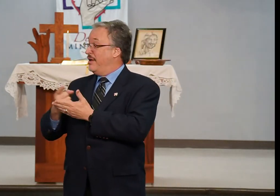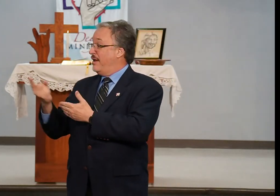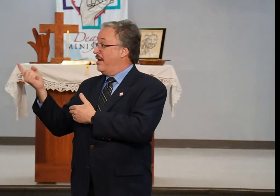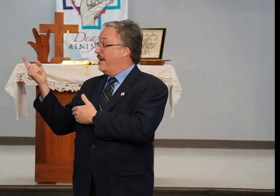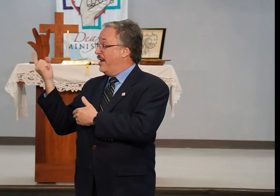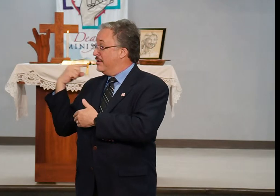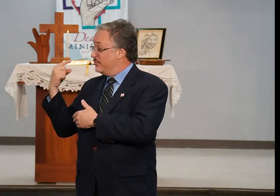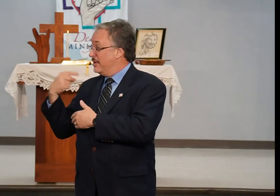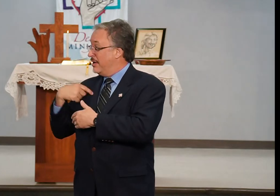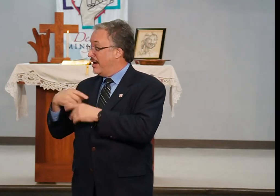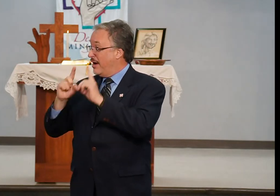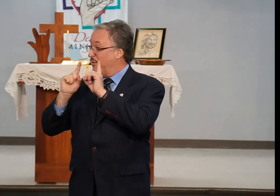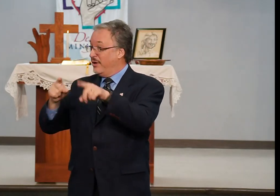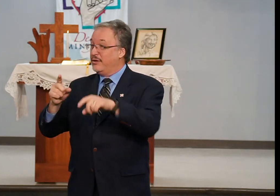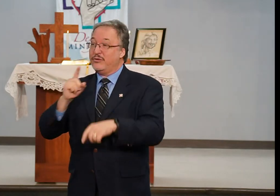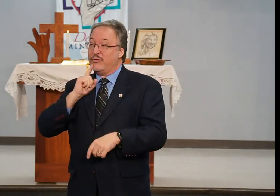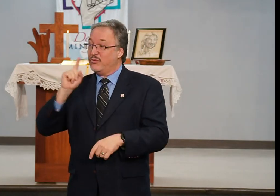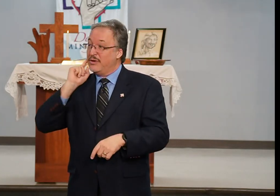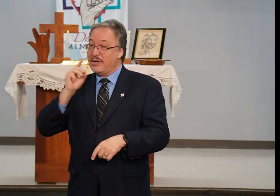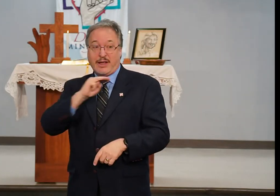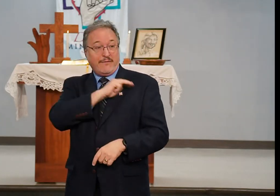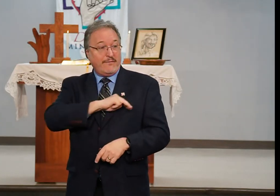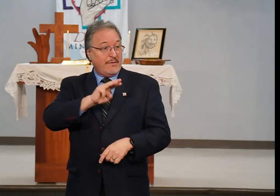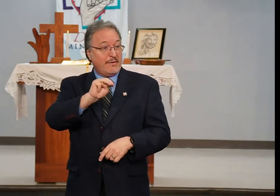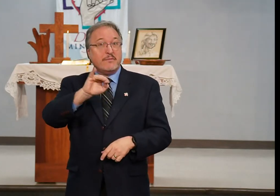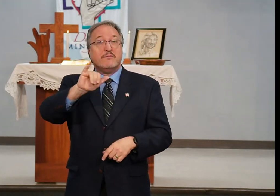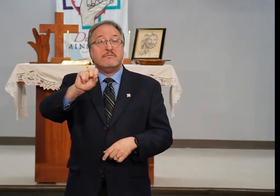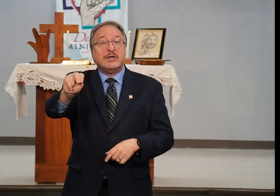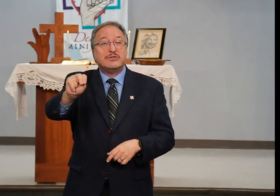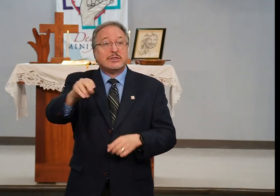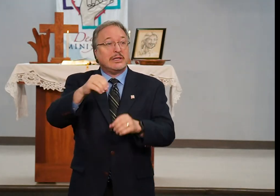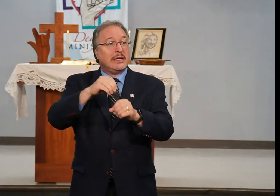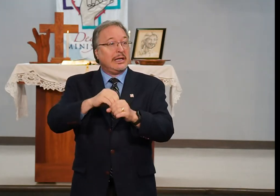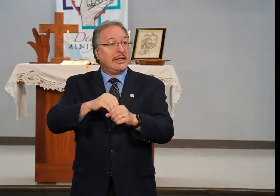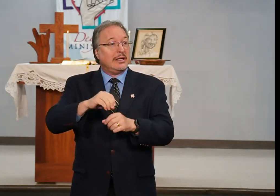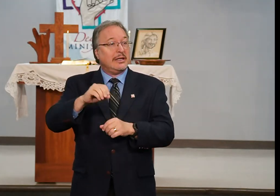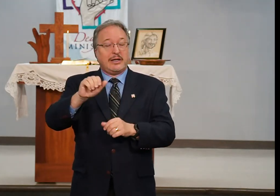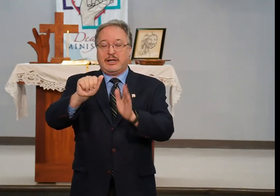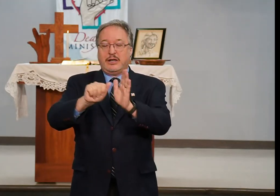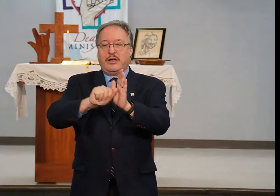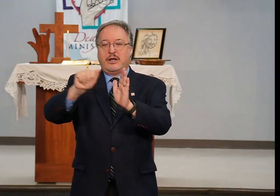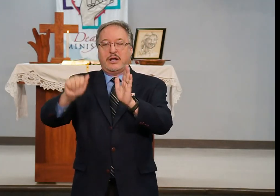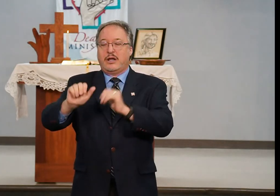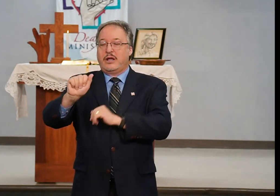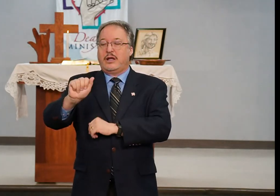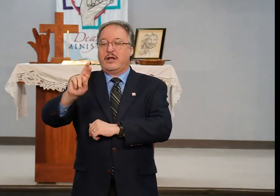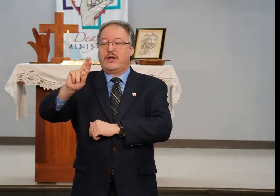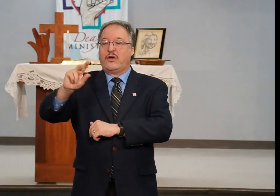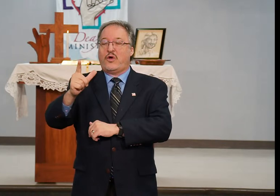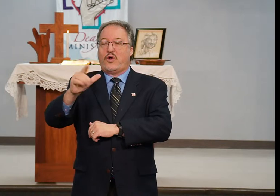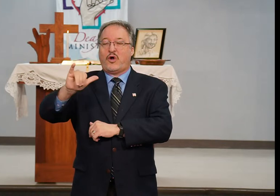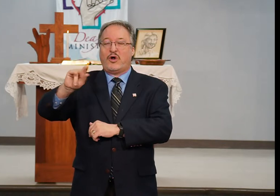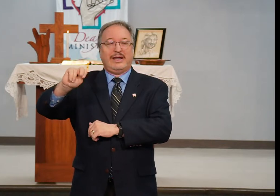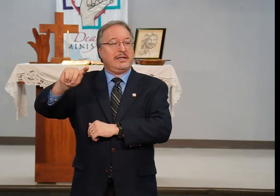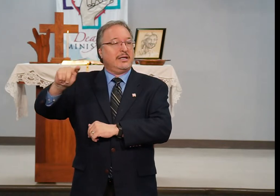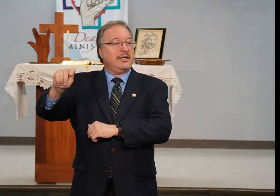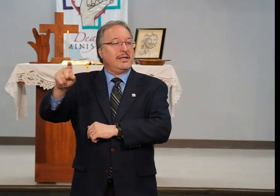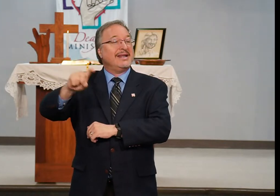message. Last week, I had the honor of attending the Deaf